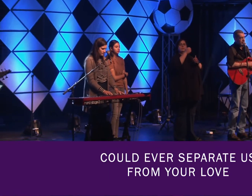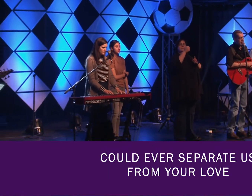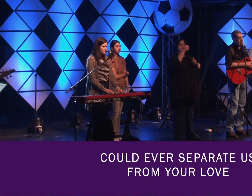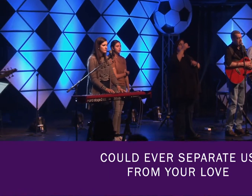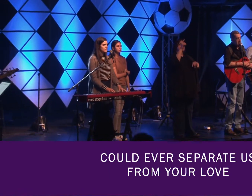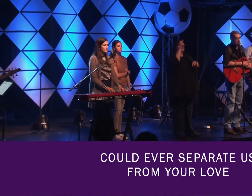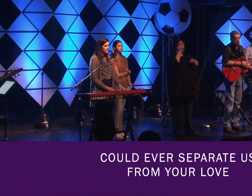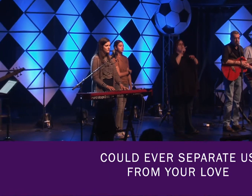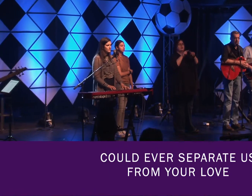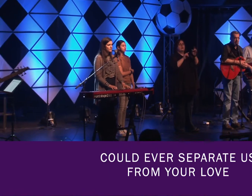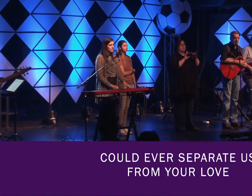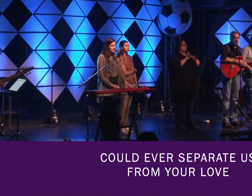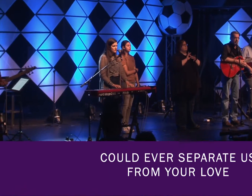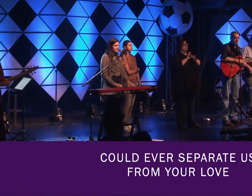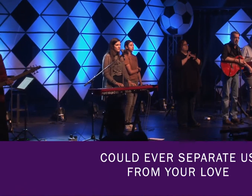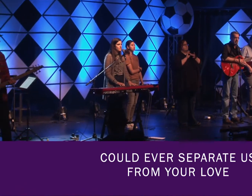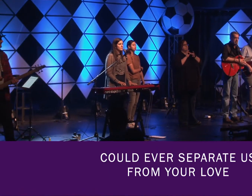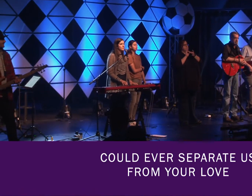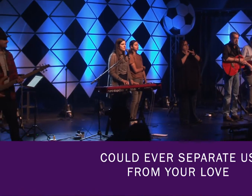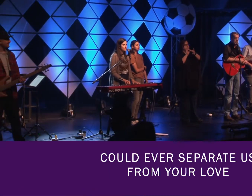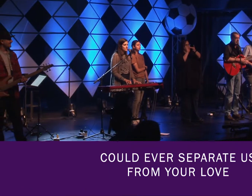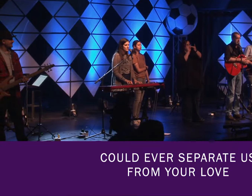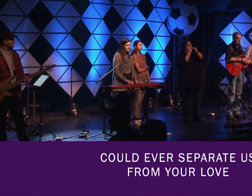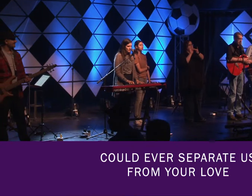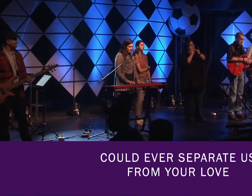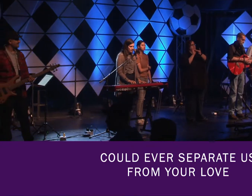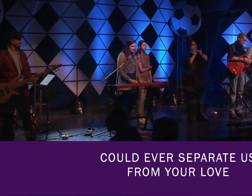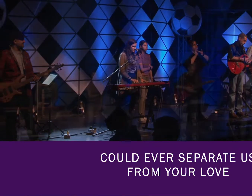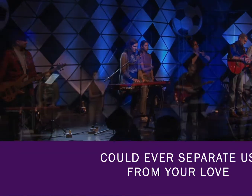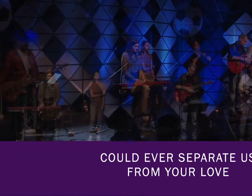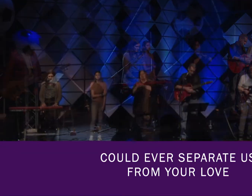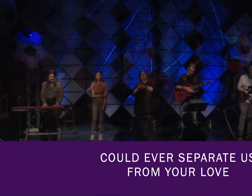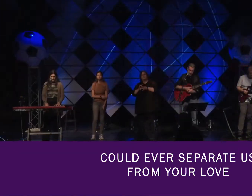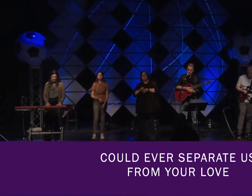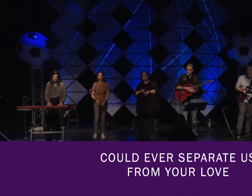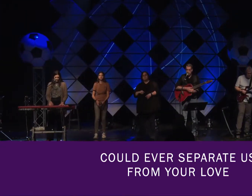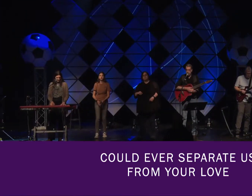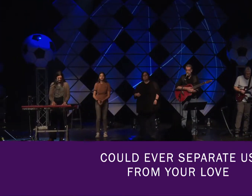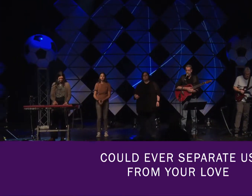ever separate us from your love.